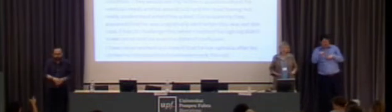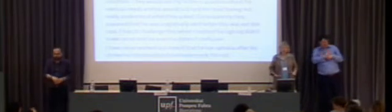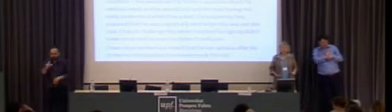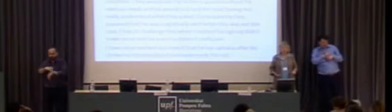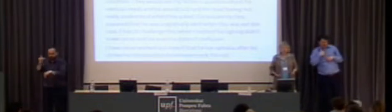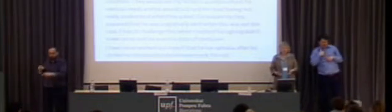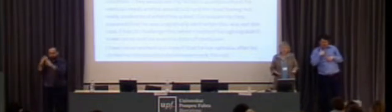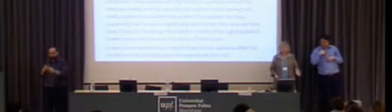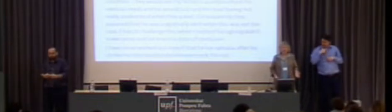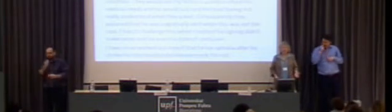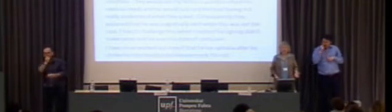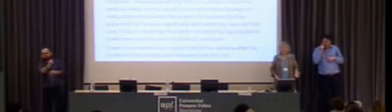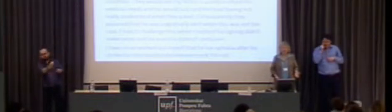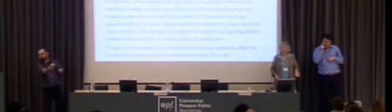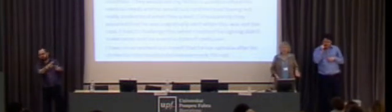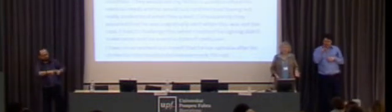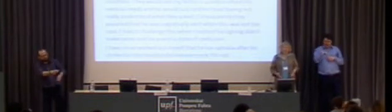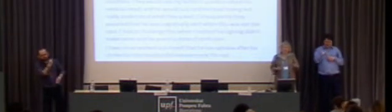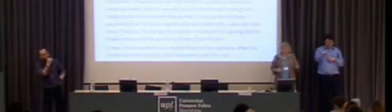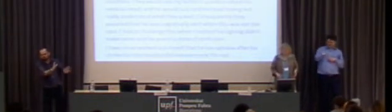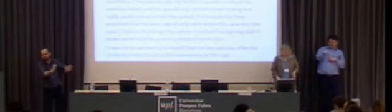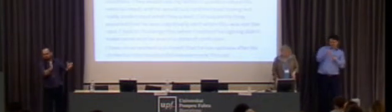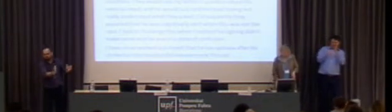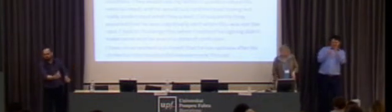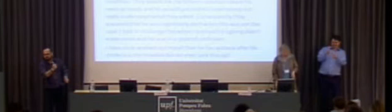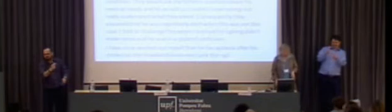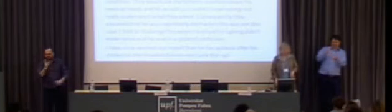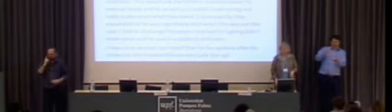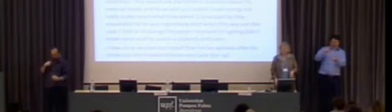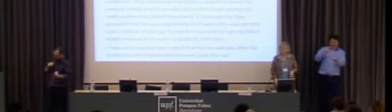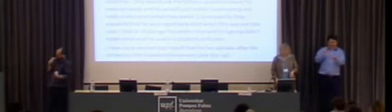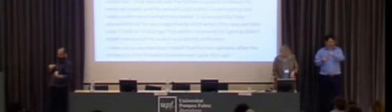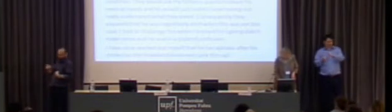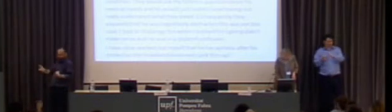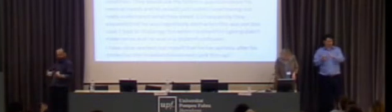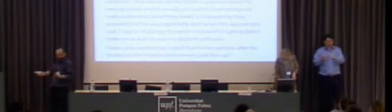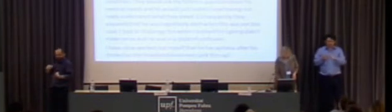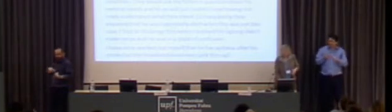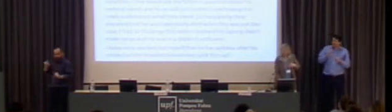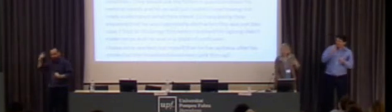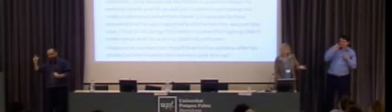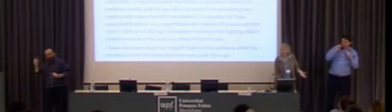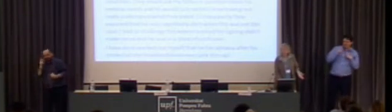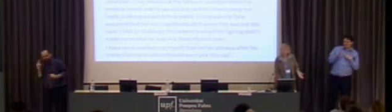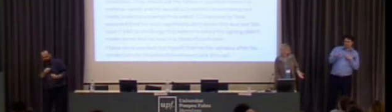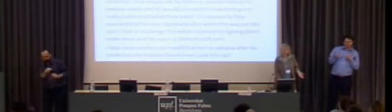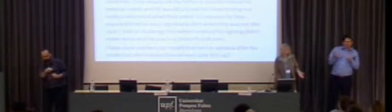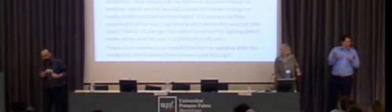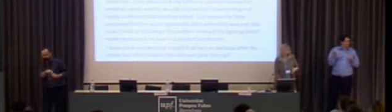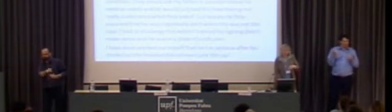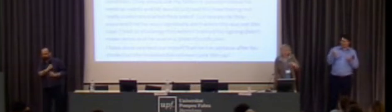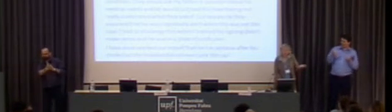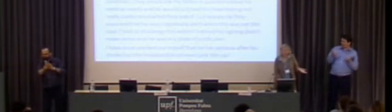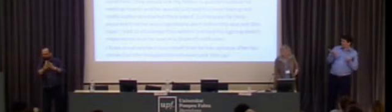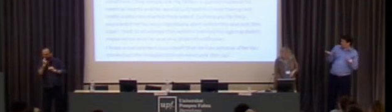aphasia, but the doctors never recognized that. They thought he was fine. He also spent months in the